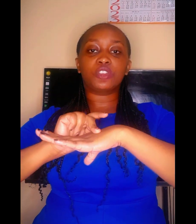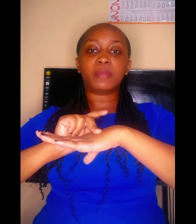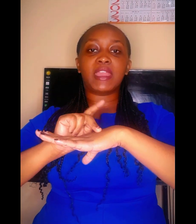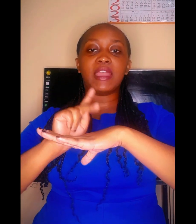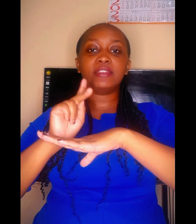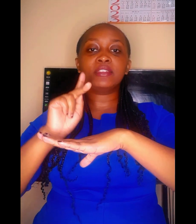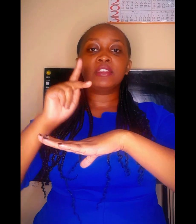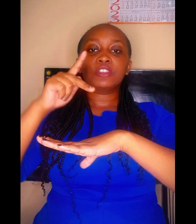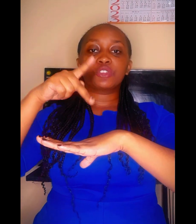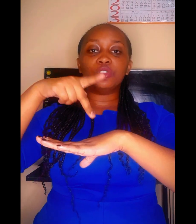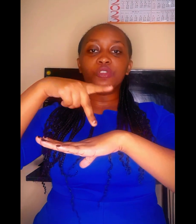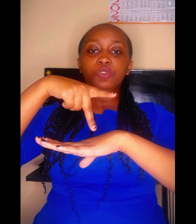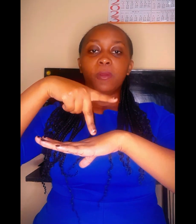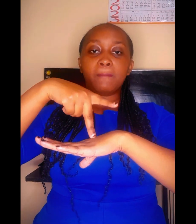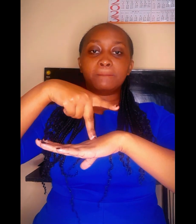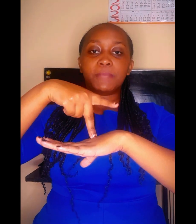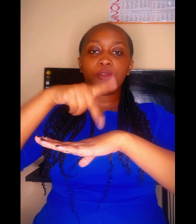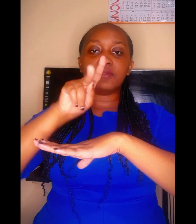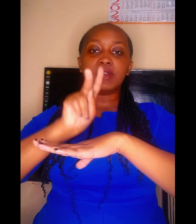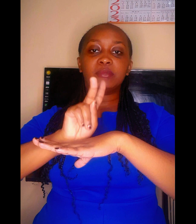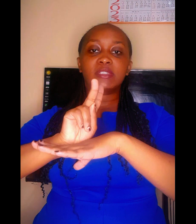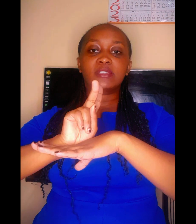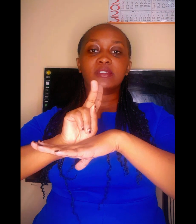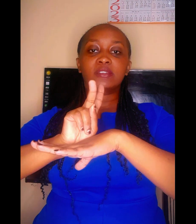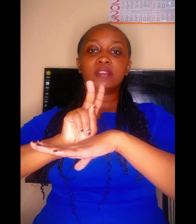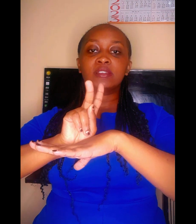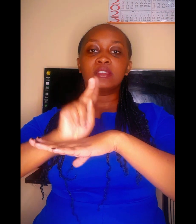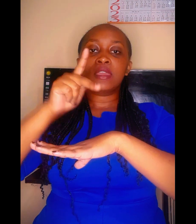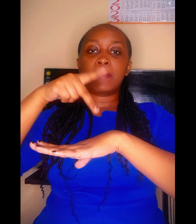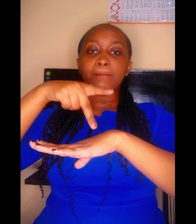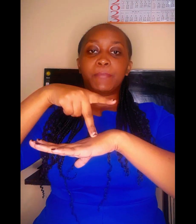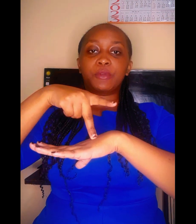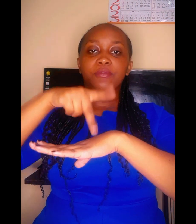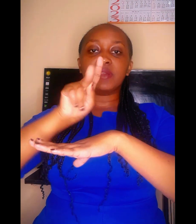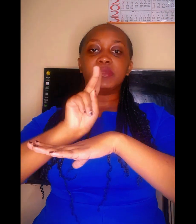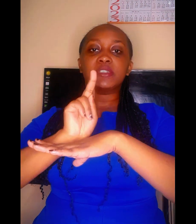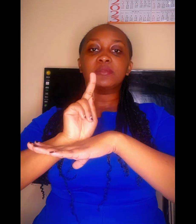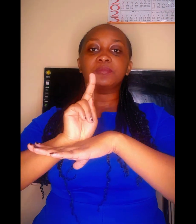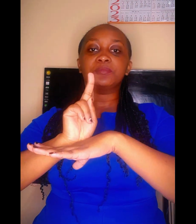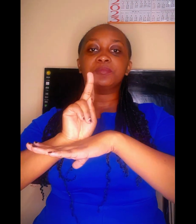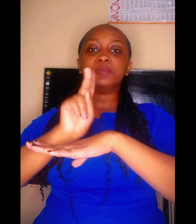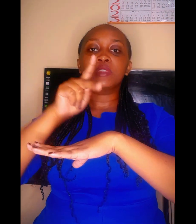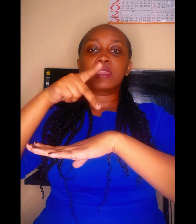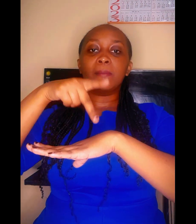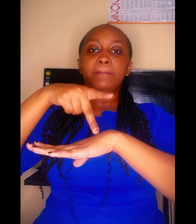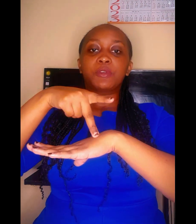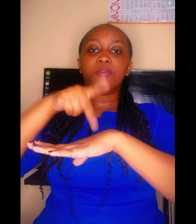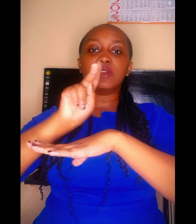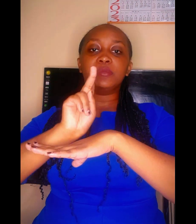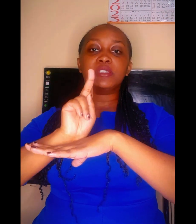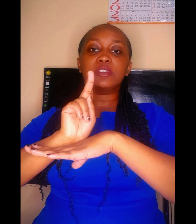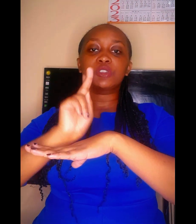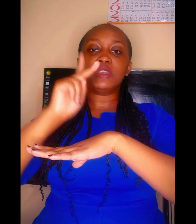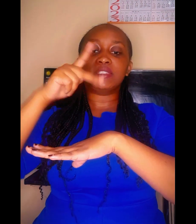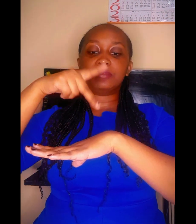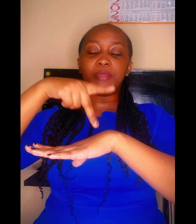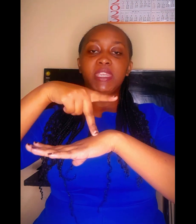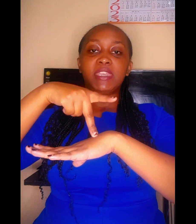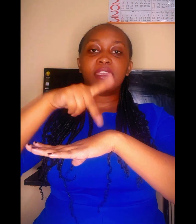my hand. So you'll do Proverbs, Proverbs, Proverbs. So it's P